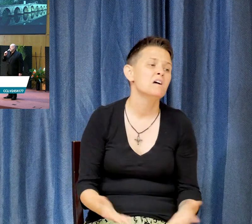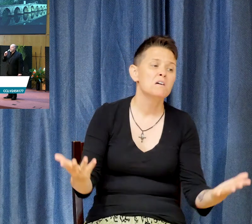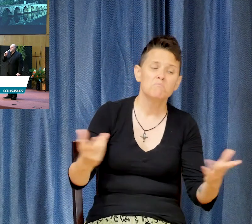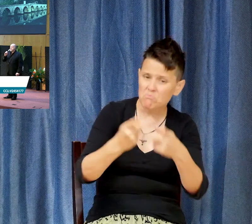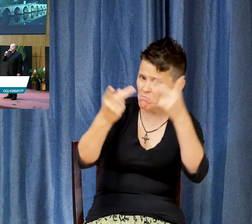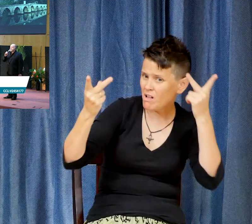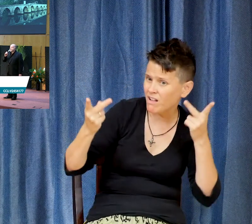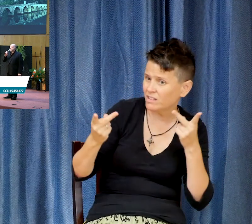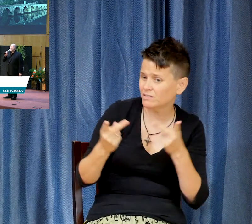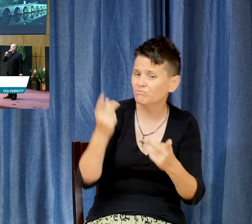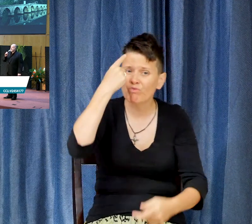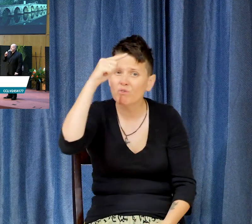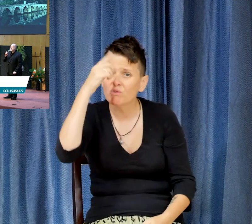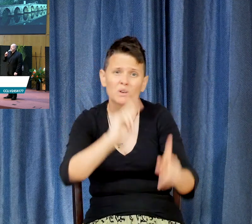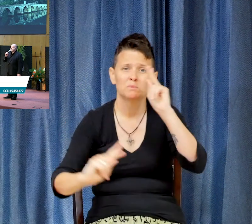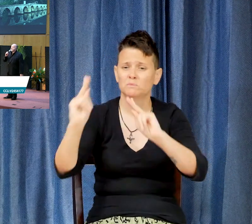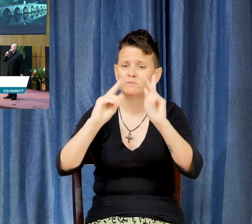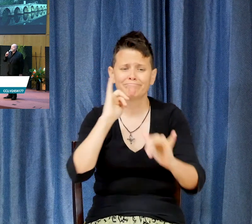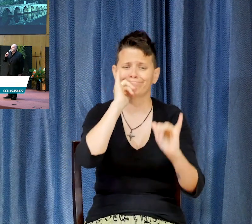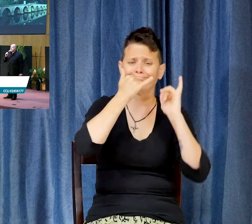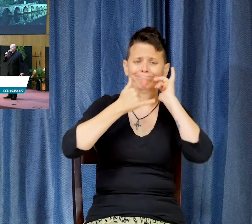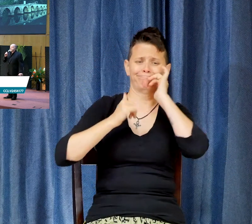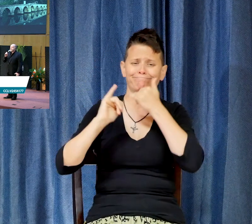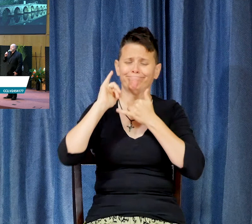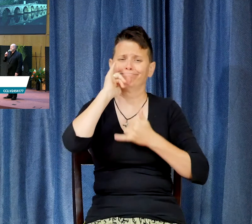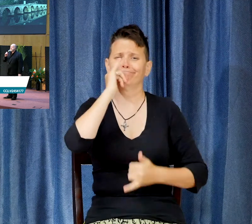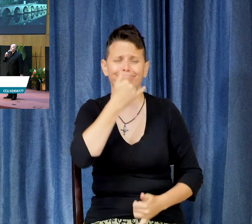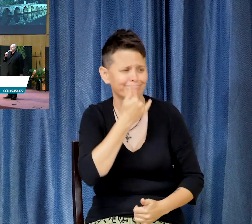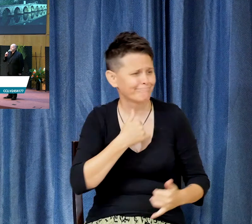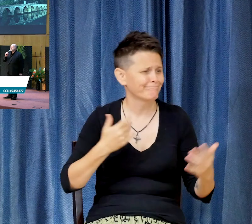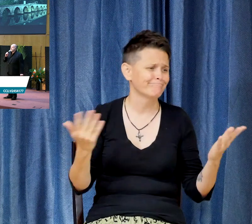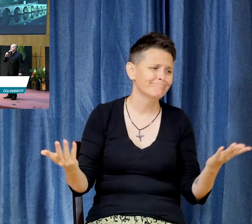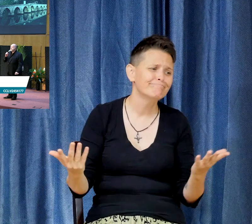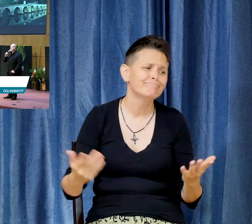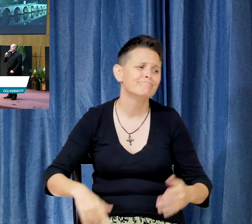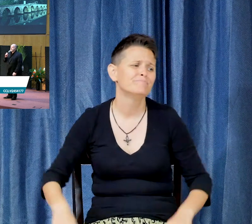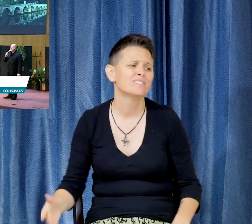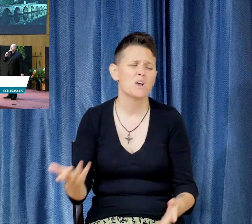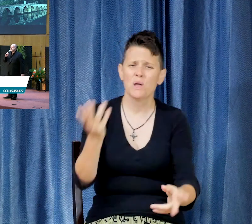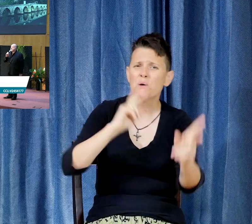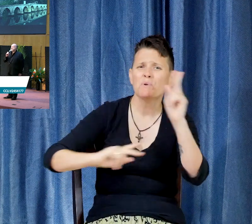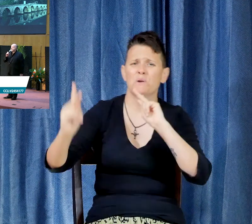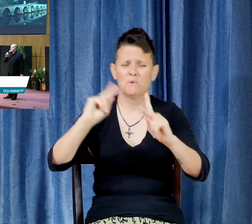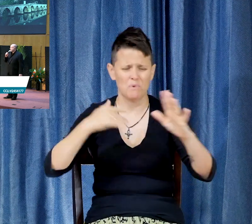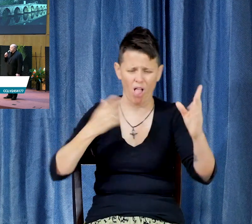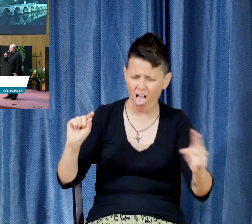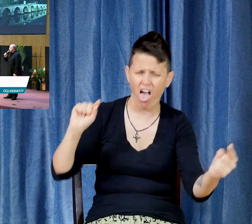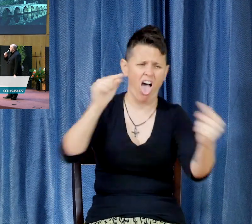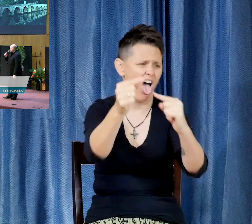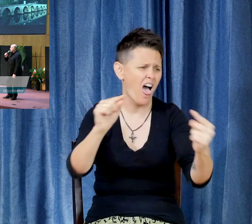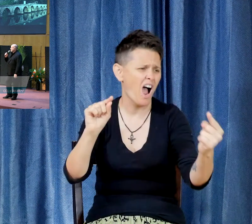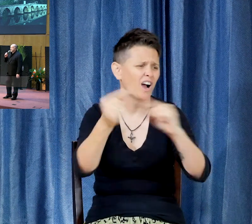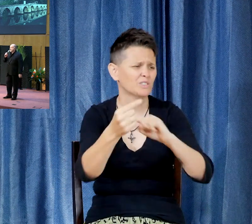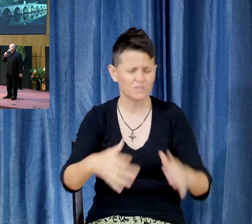Is there a place for those who make mistakes, who hurt all mankind just